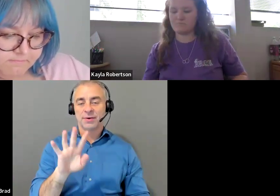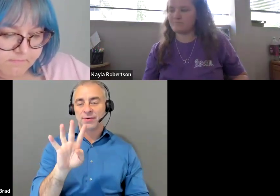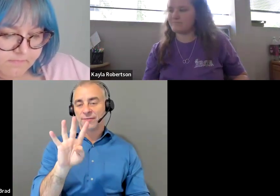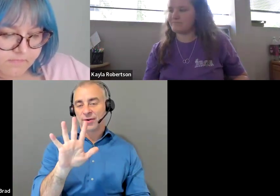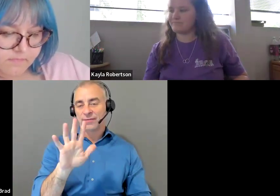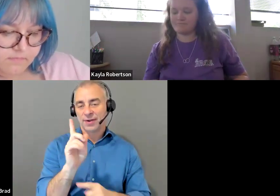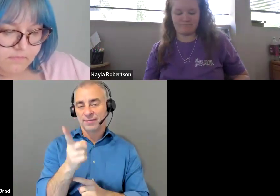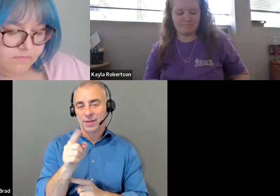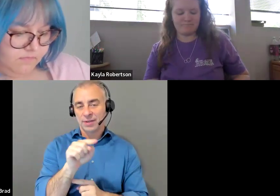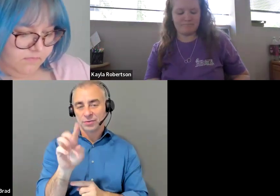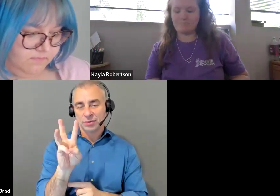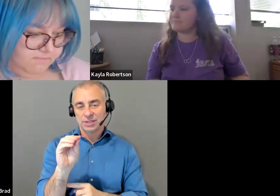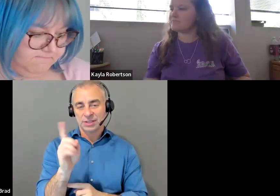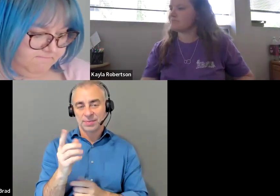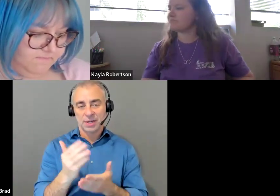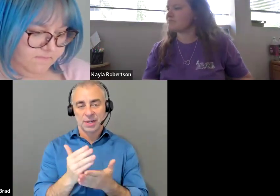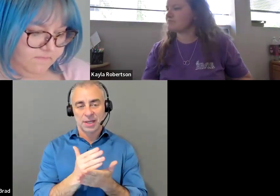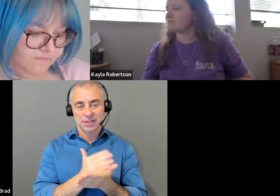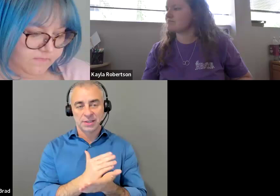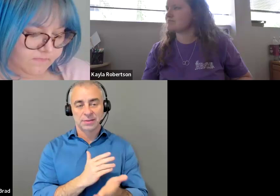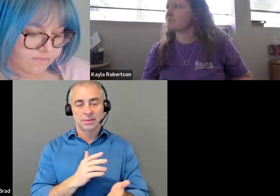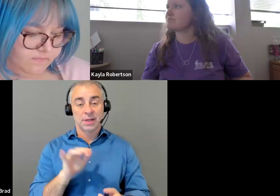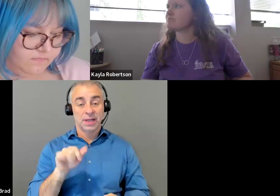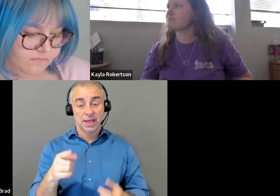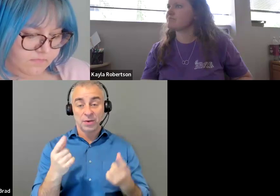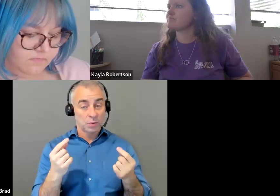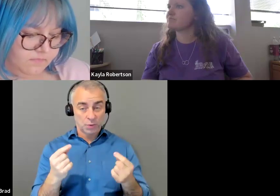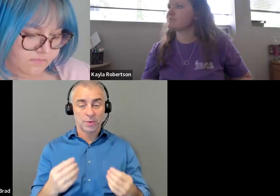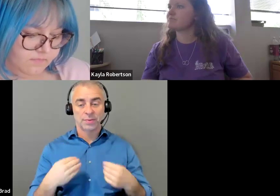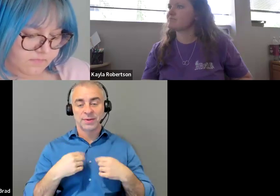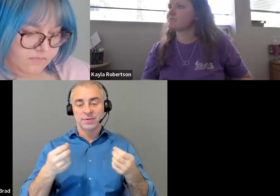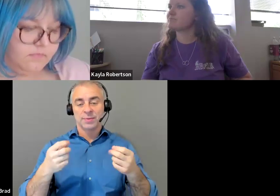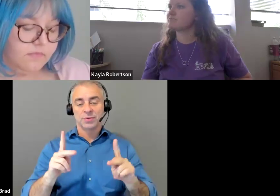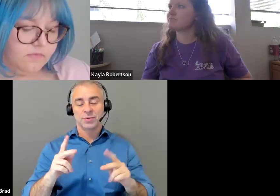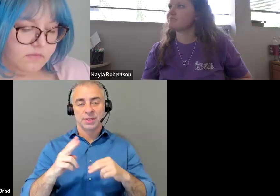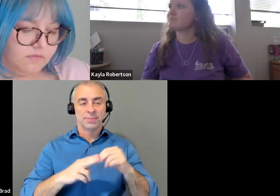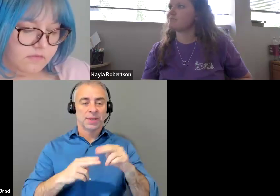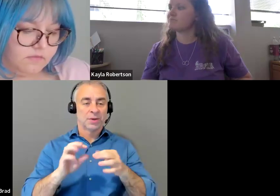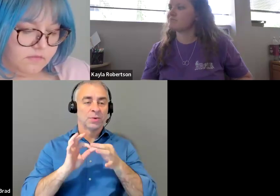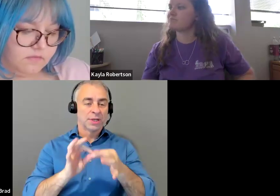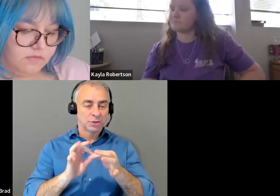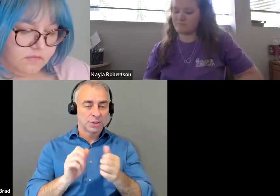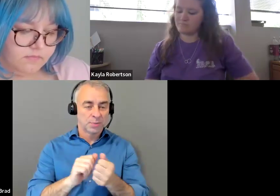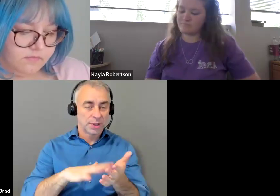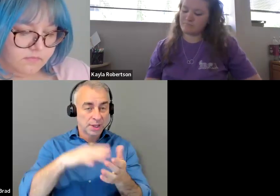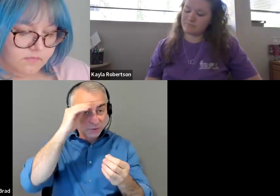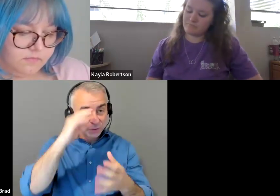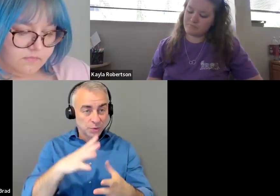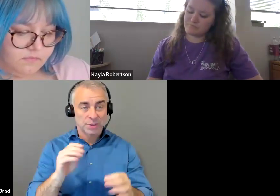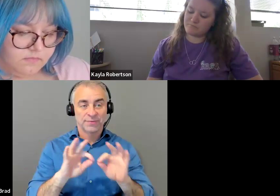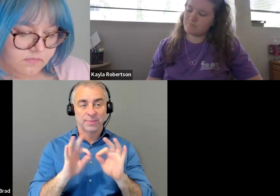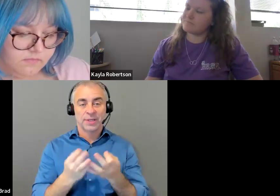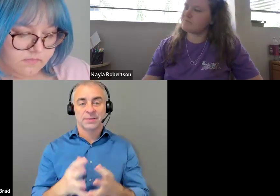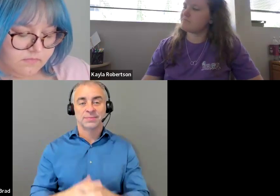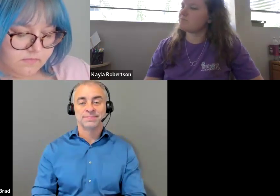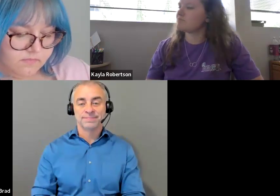of a lesson that gives us an opportunity to kind of build those relationships with their students and those families.